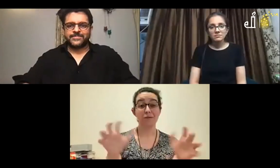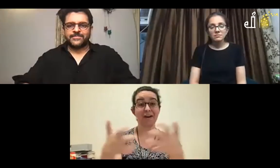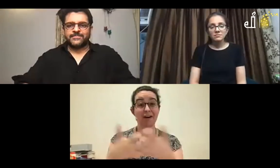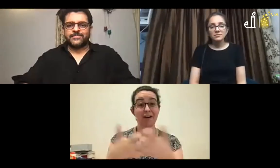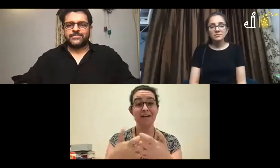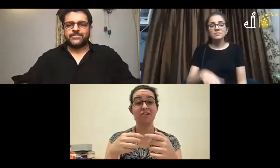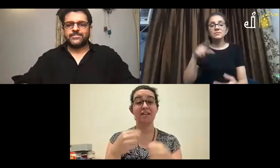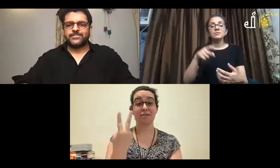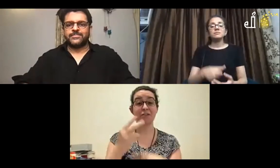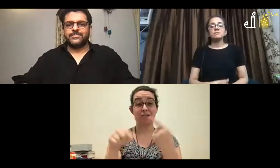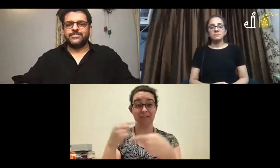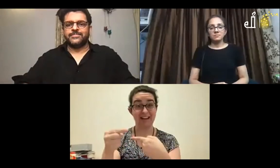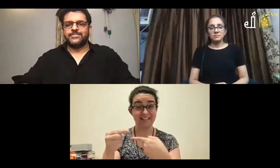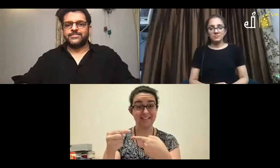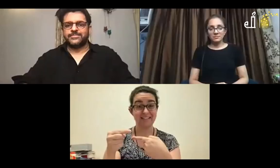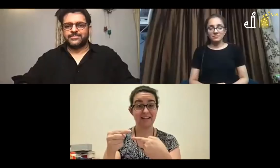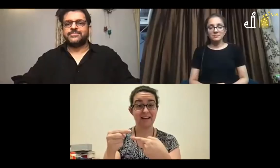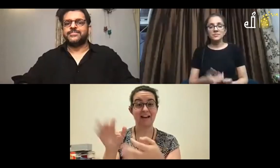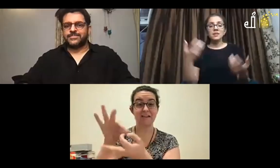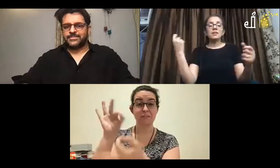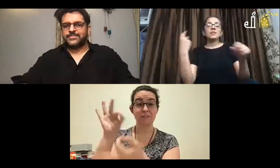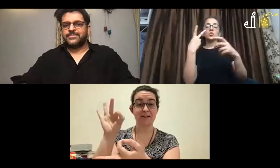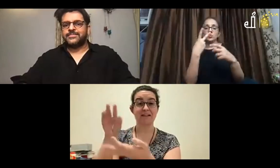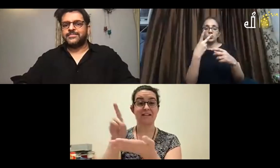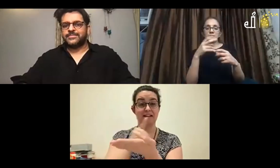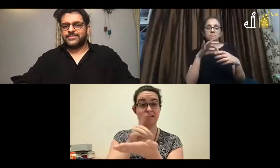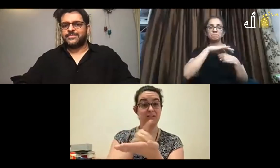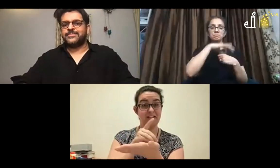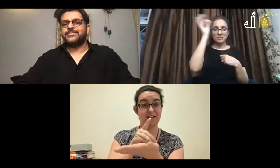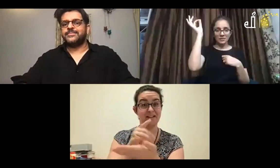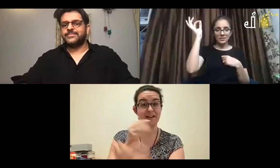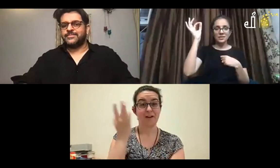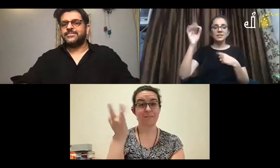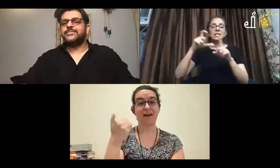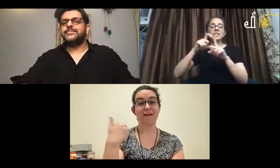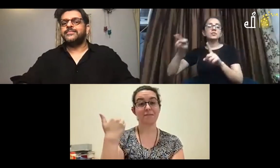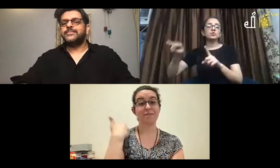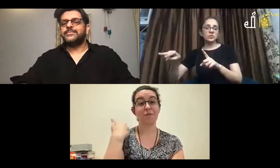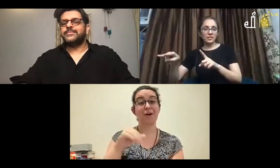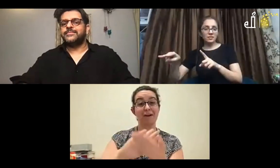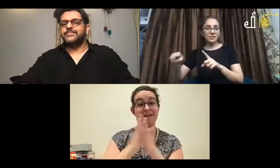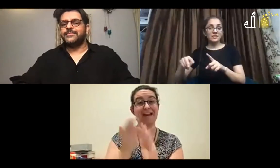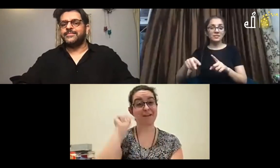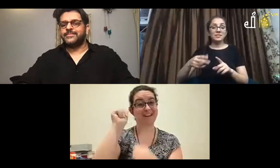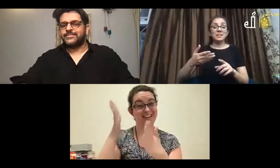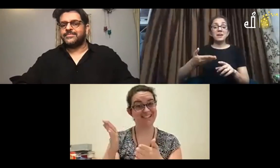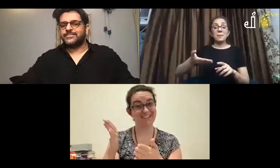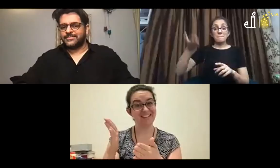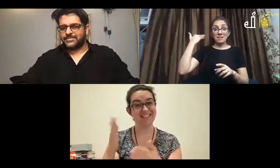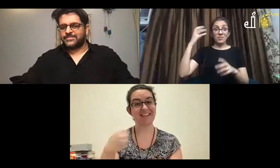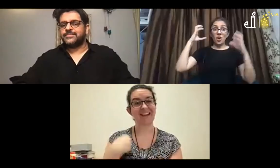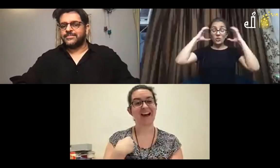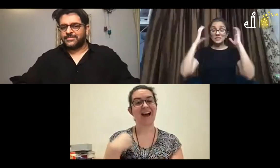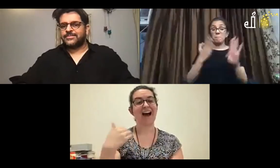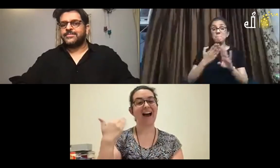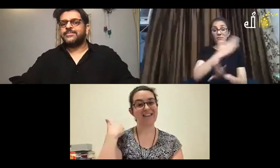So it's a combination of two signs, spirit and dictionary, because before I became an